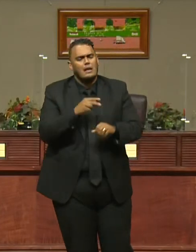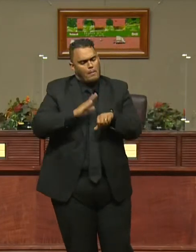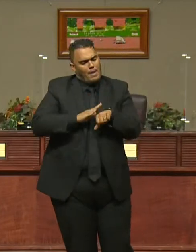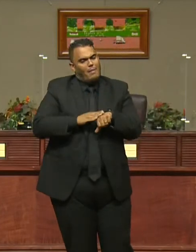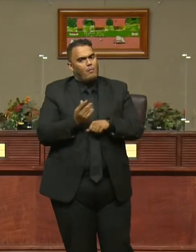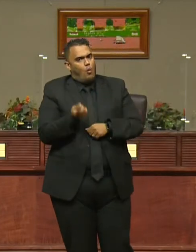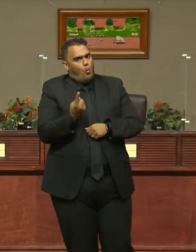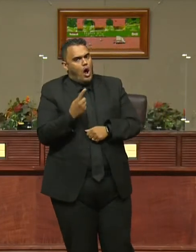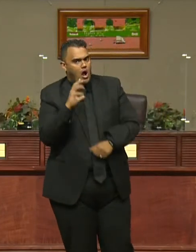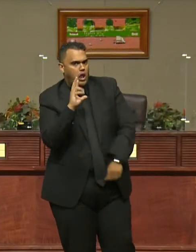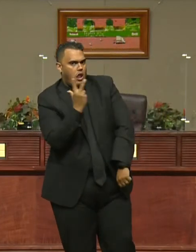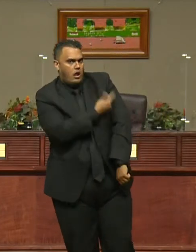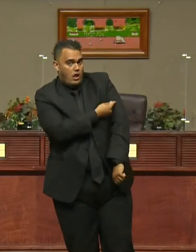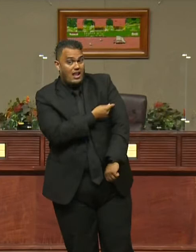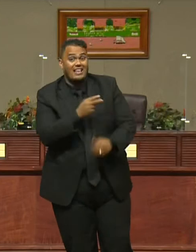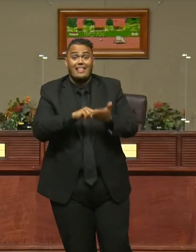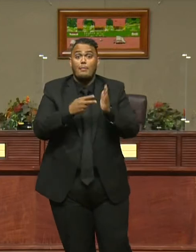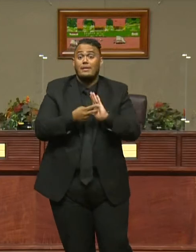is